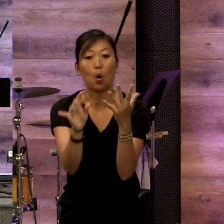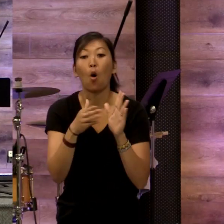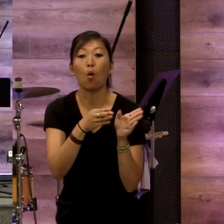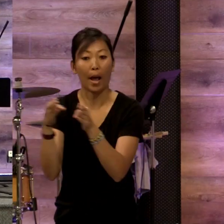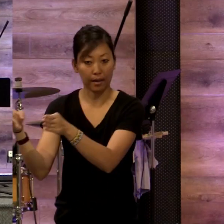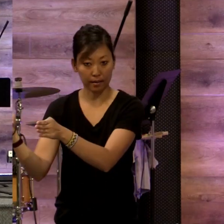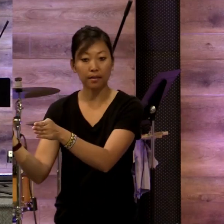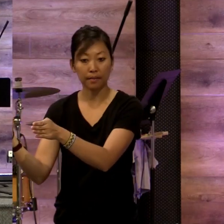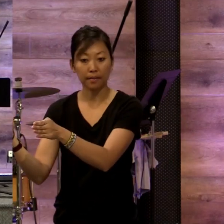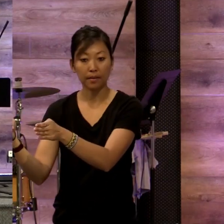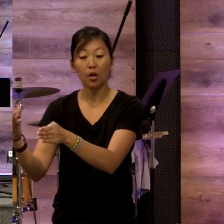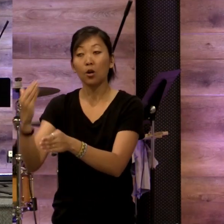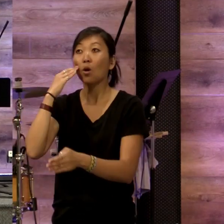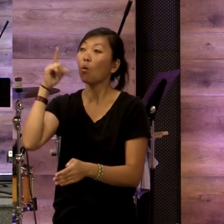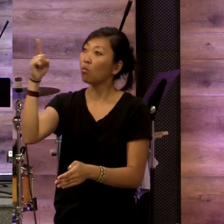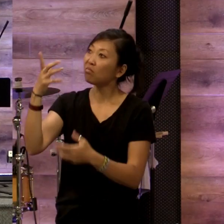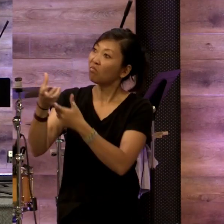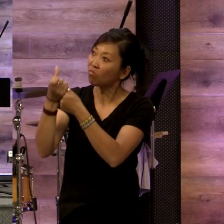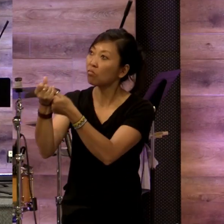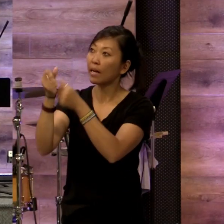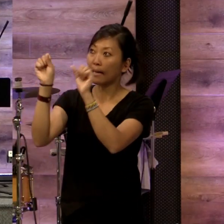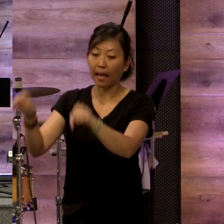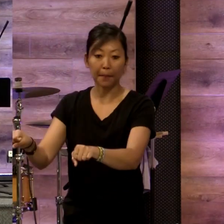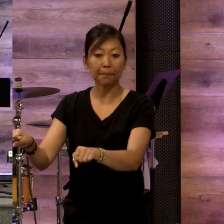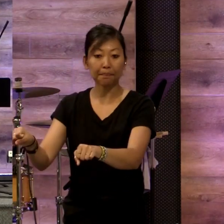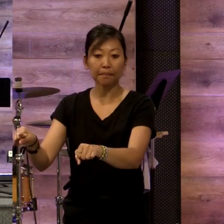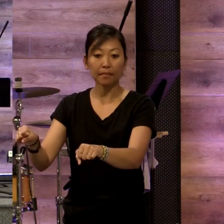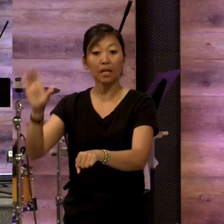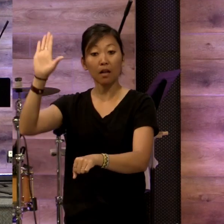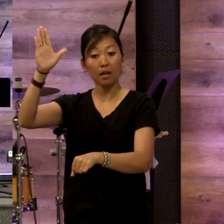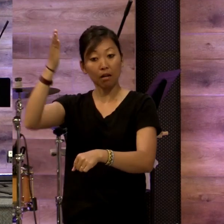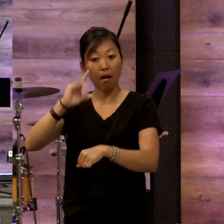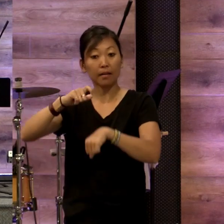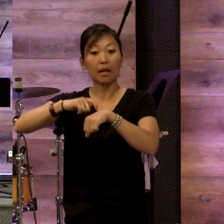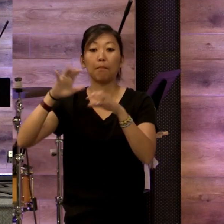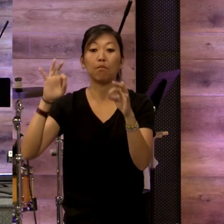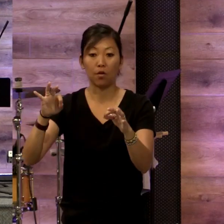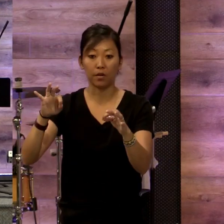knowing that he's trustworthy and that God's timing is perfect,